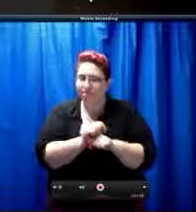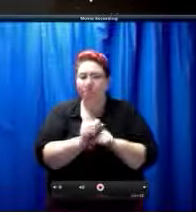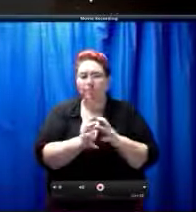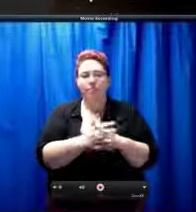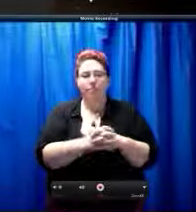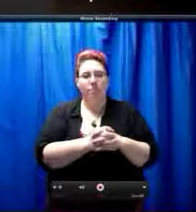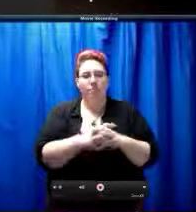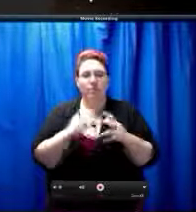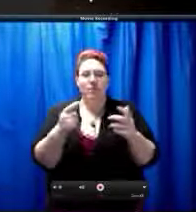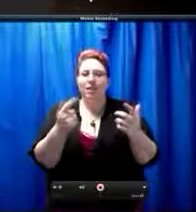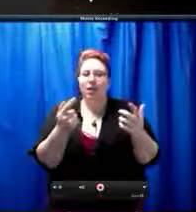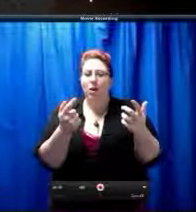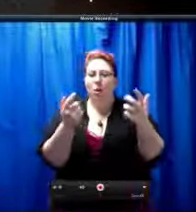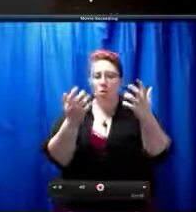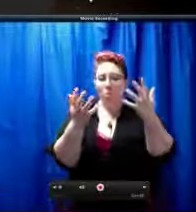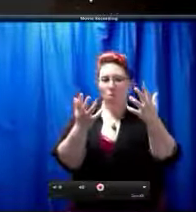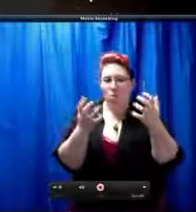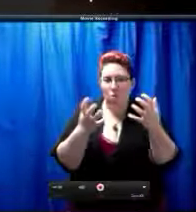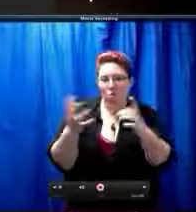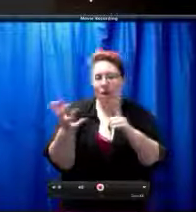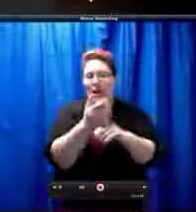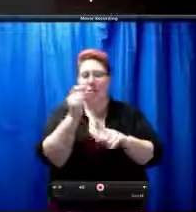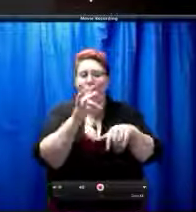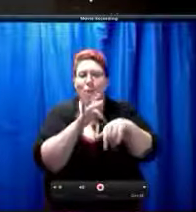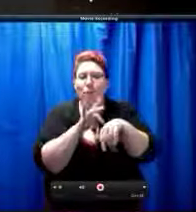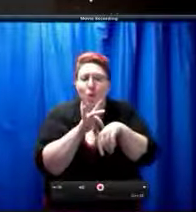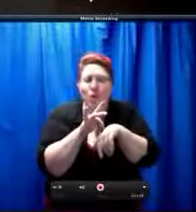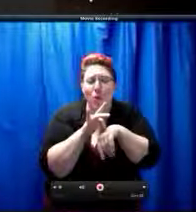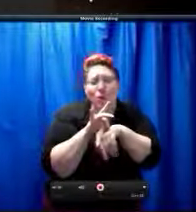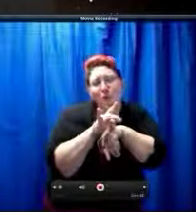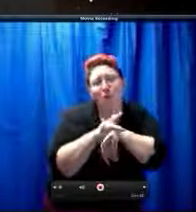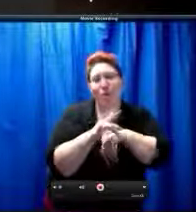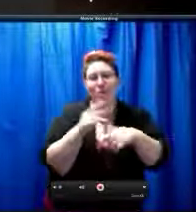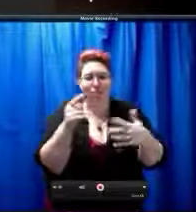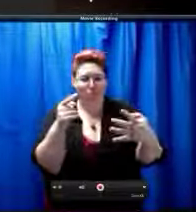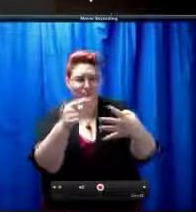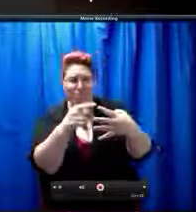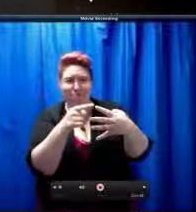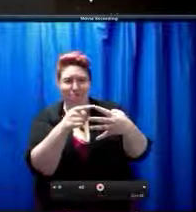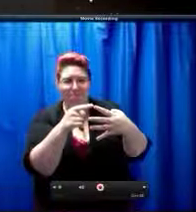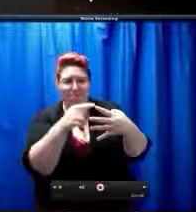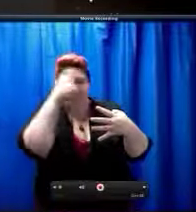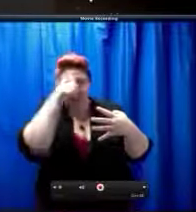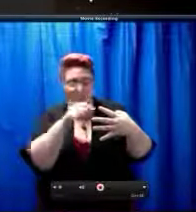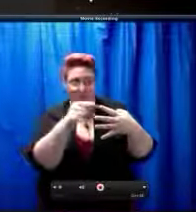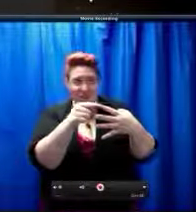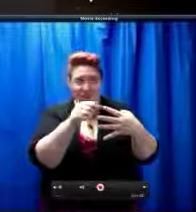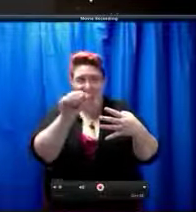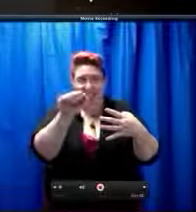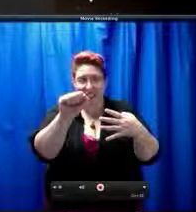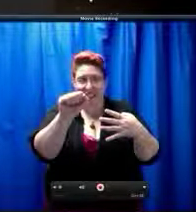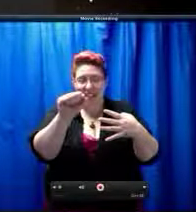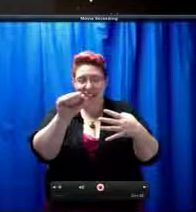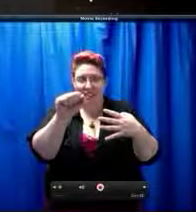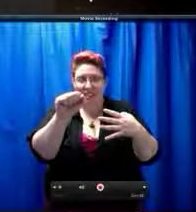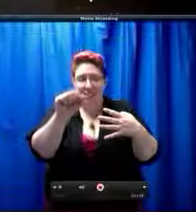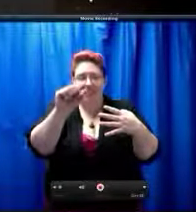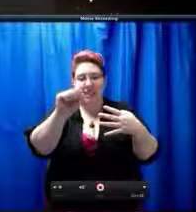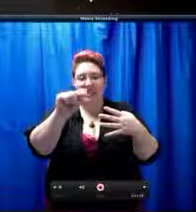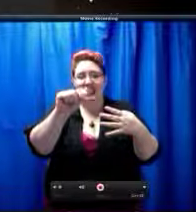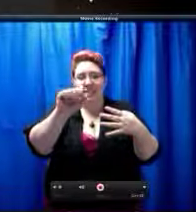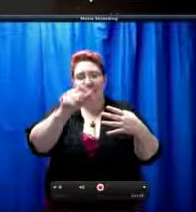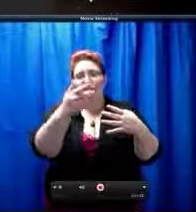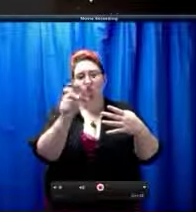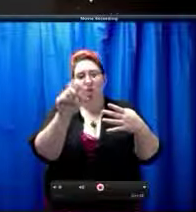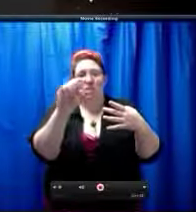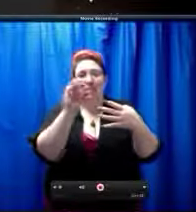able to catch things if we have to at an early stage. And that just means that you need to get in and be checked, okay? So if we can